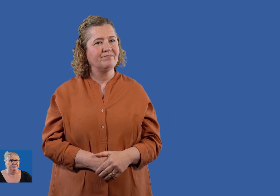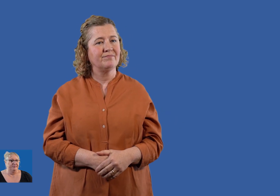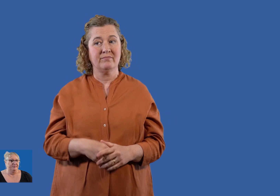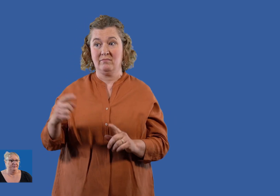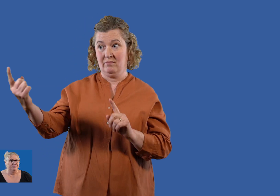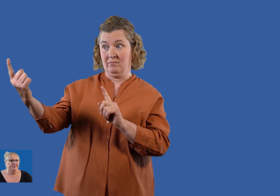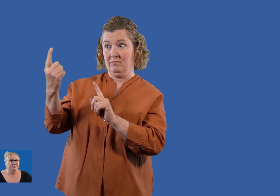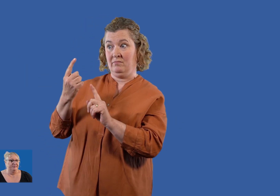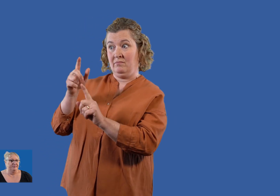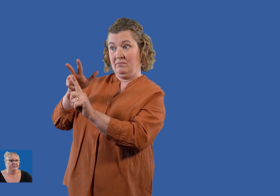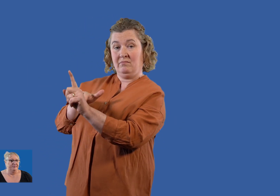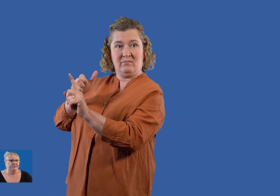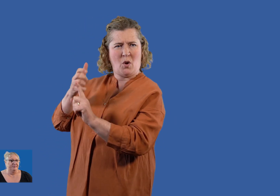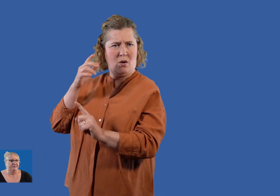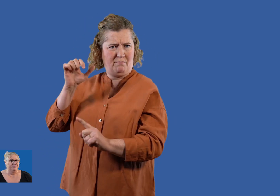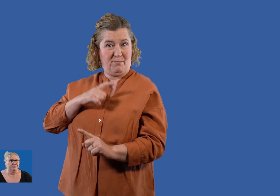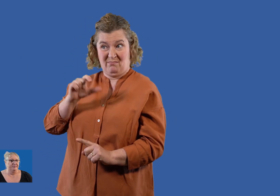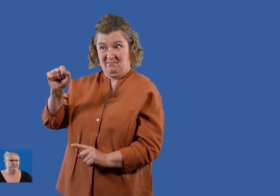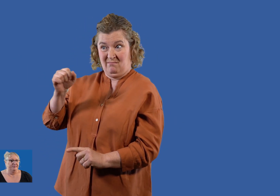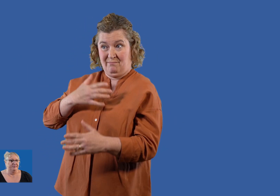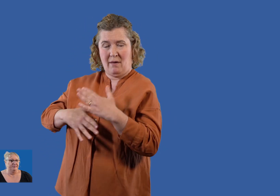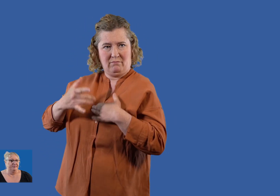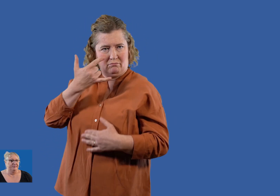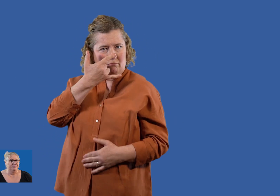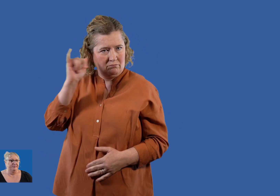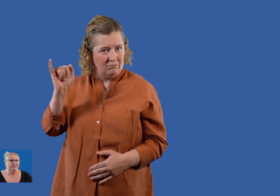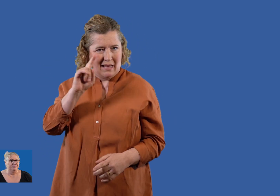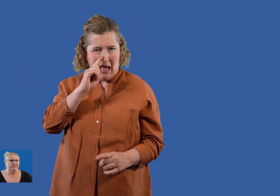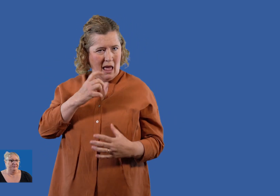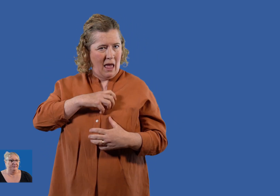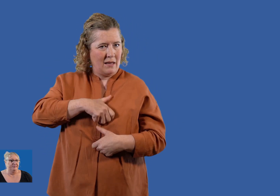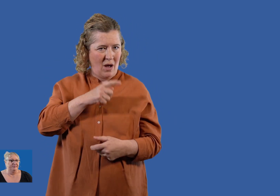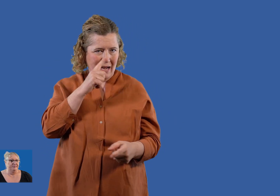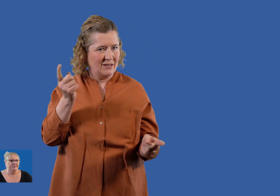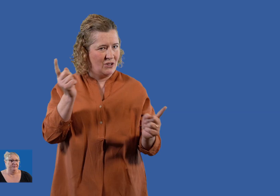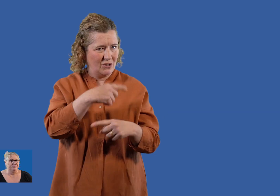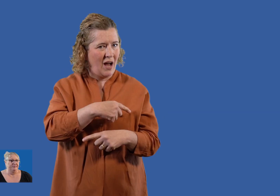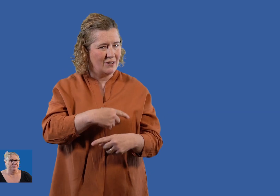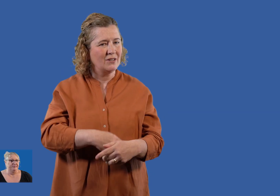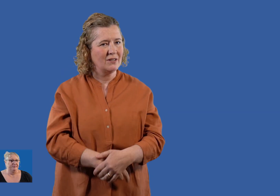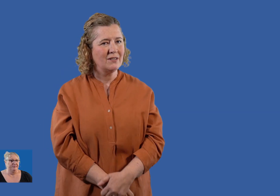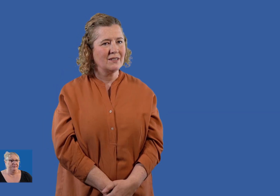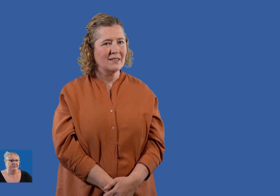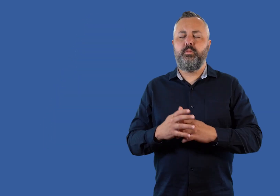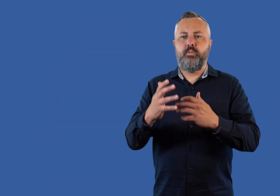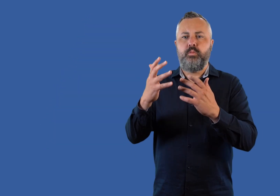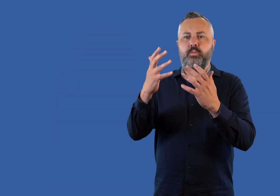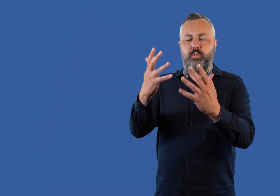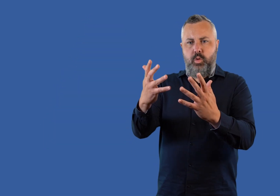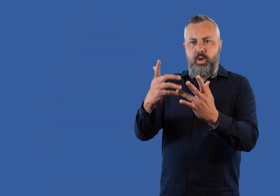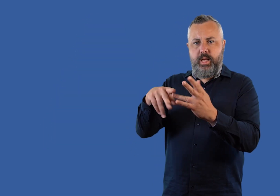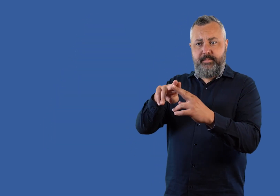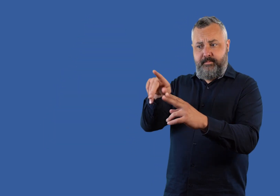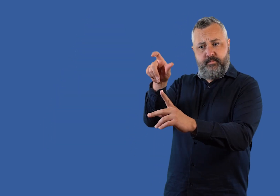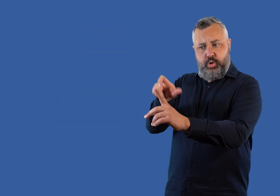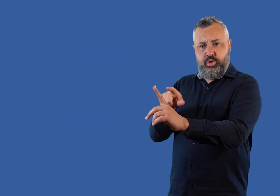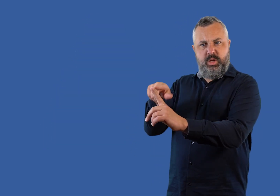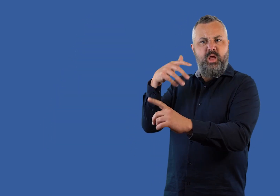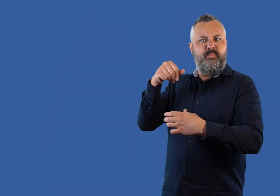A diagnosed personality means that the person's behaviour is unusual, they're not able to adapt or change it. So, what happens to the person